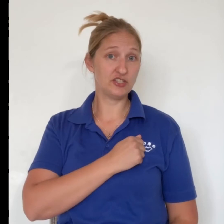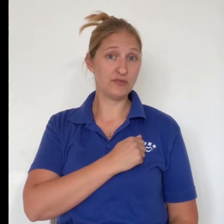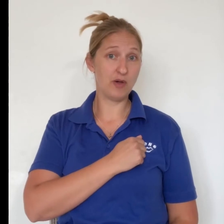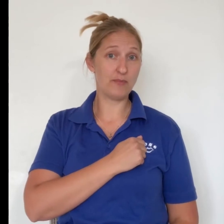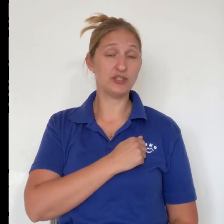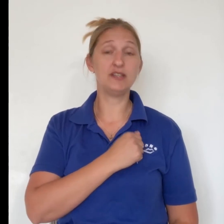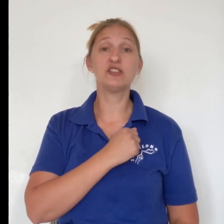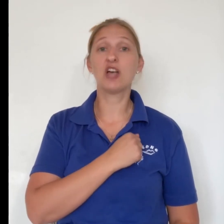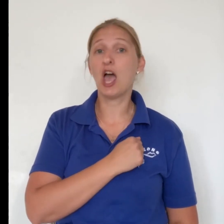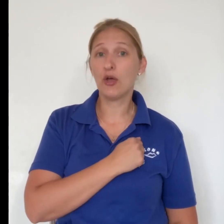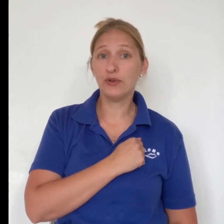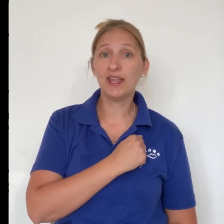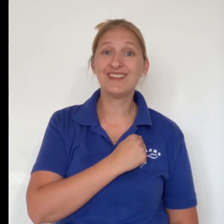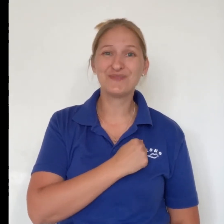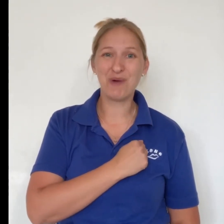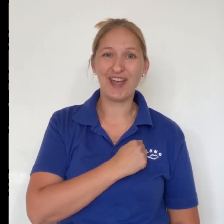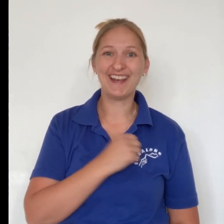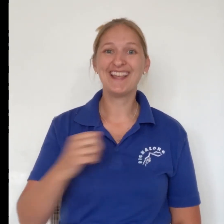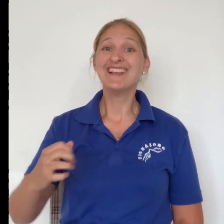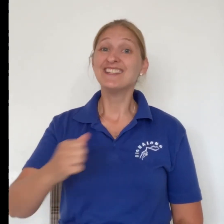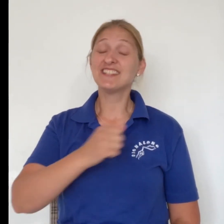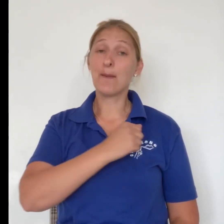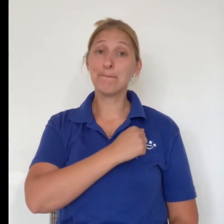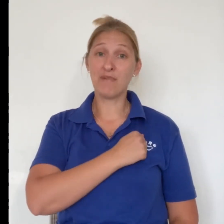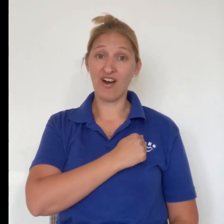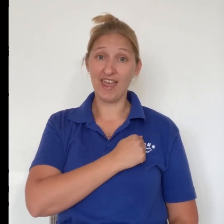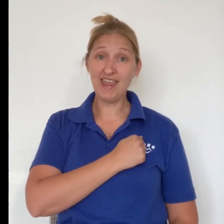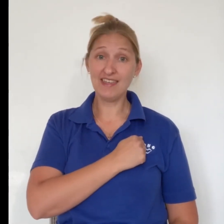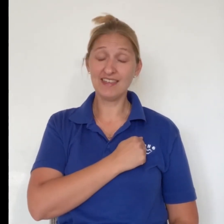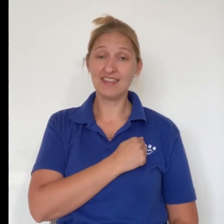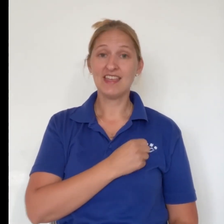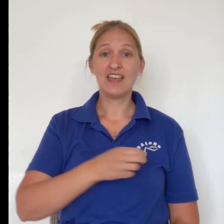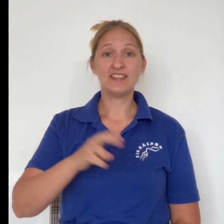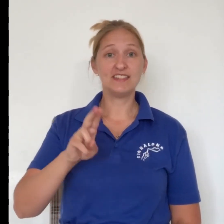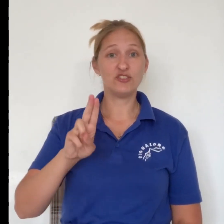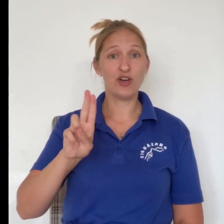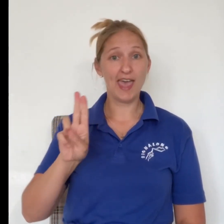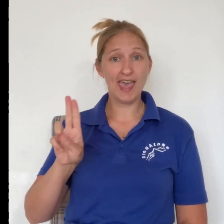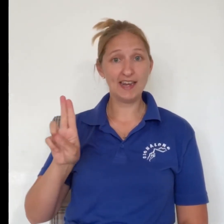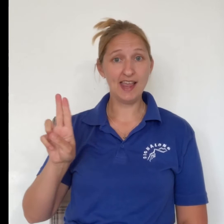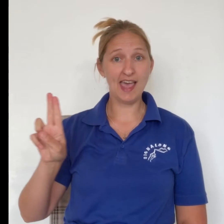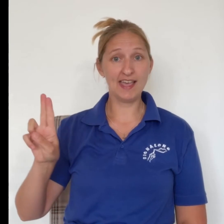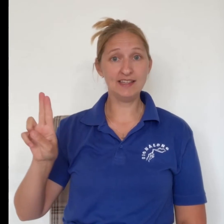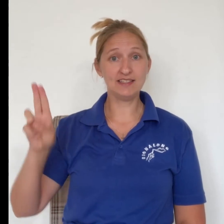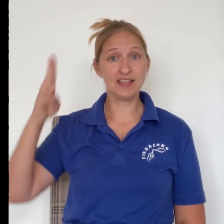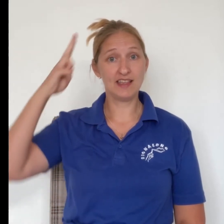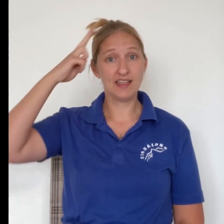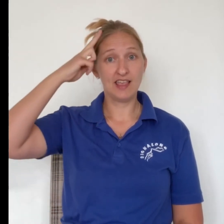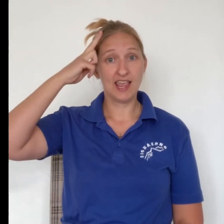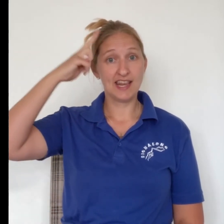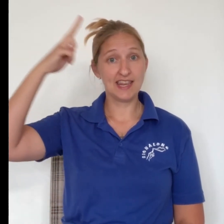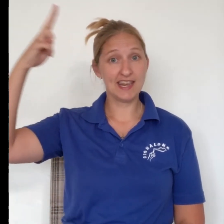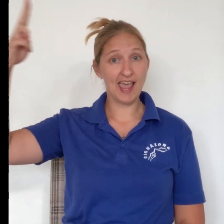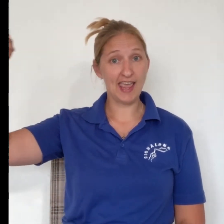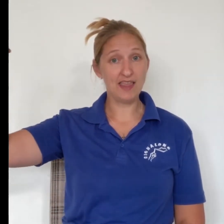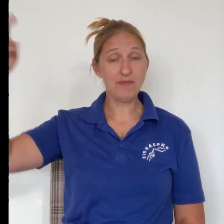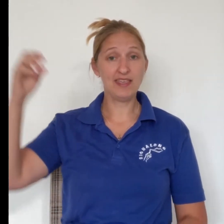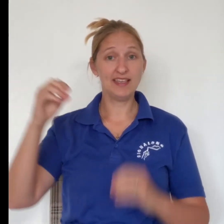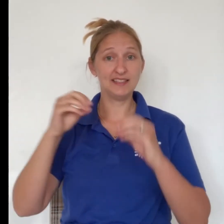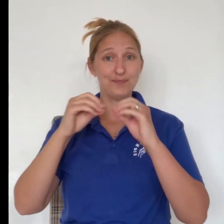my body because I own it, it's mine. So this is your N hand, name,